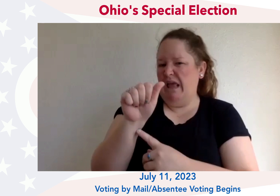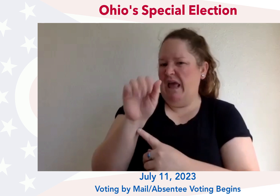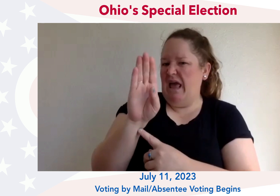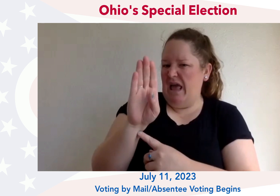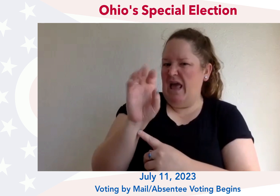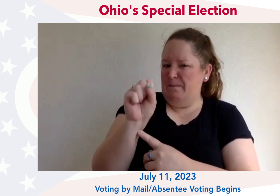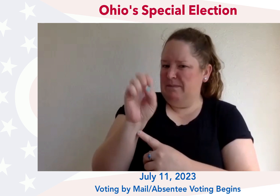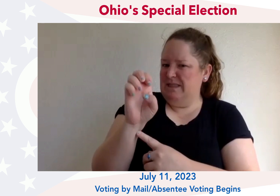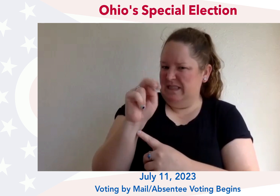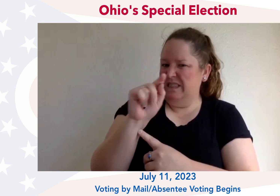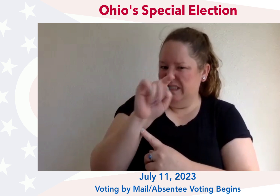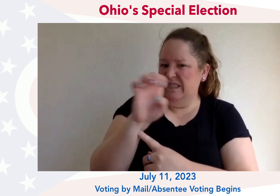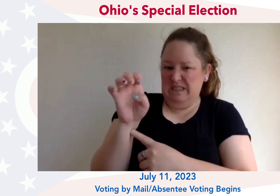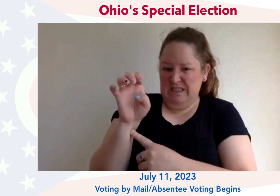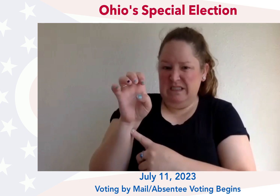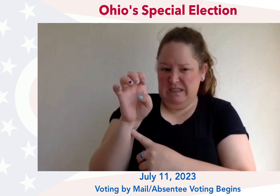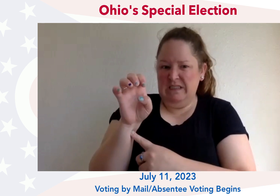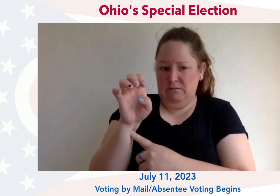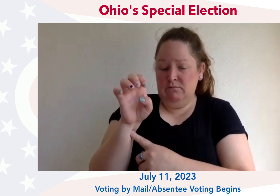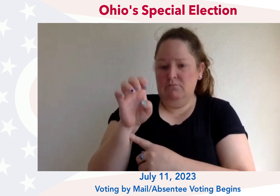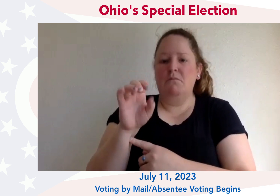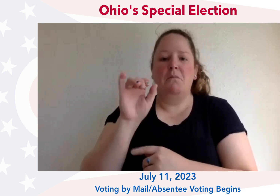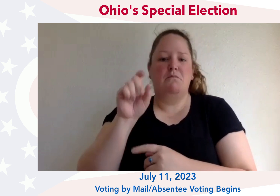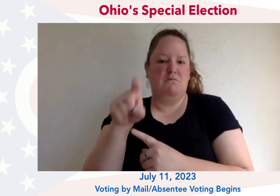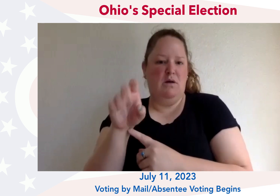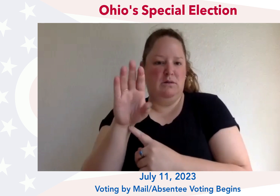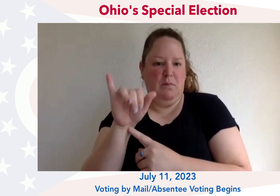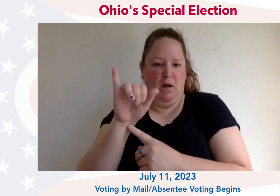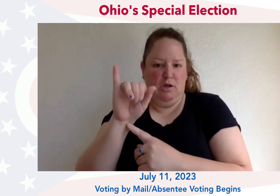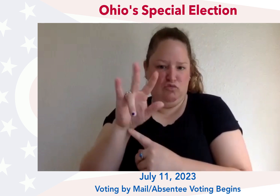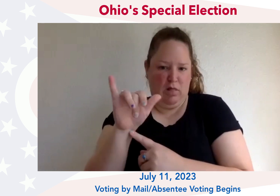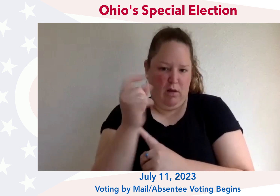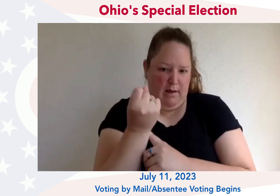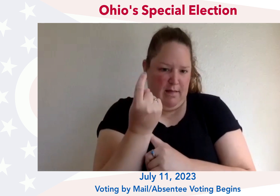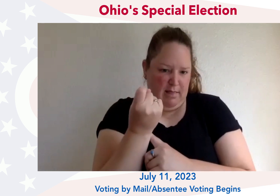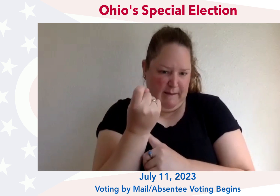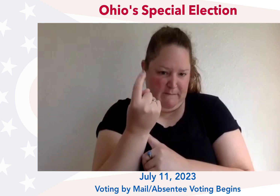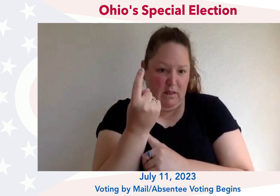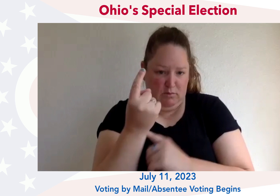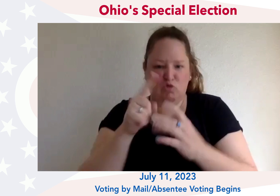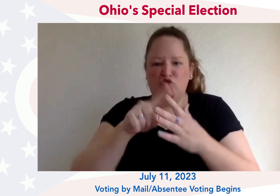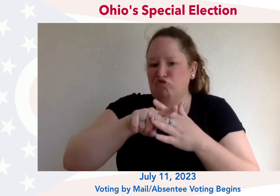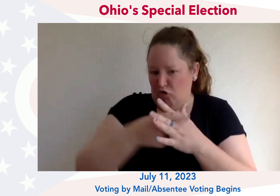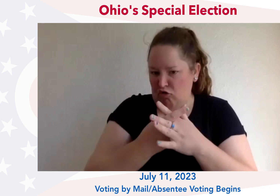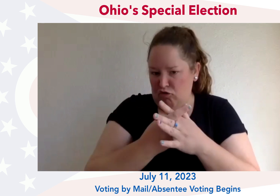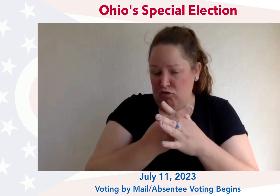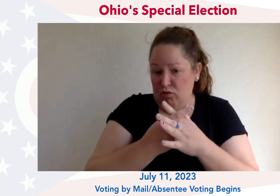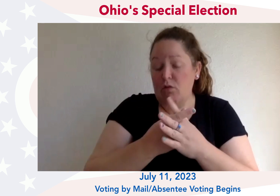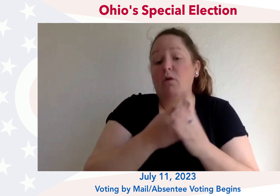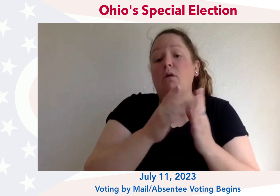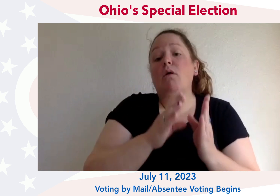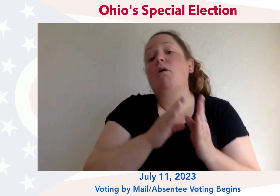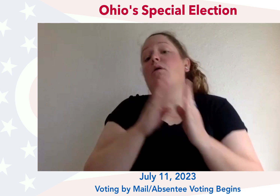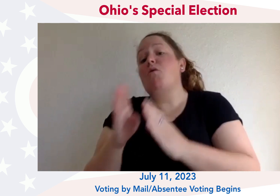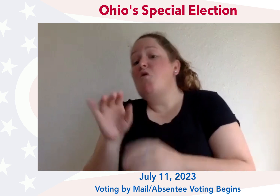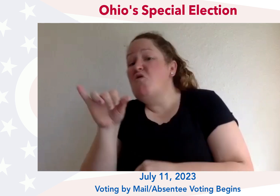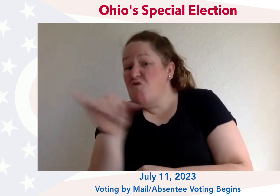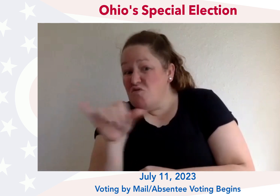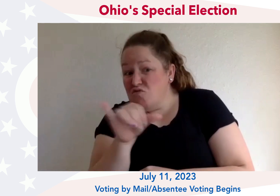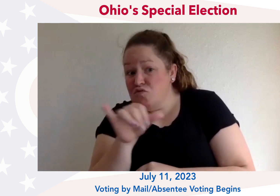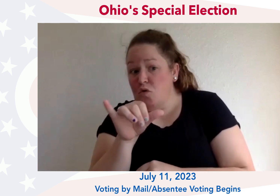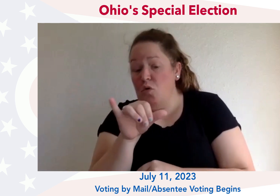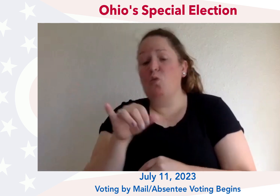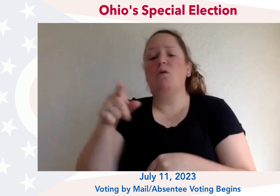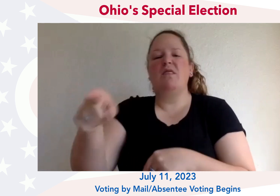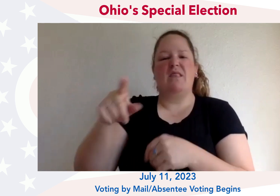That is when voting by mail or absentee voting begins. That's July